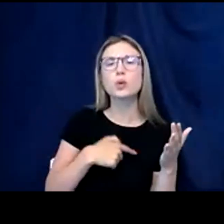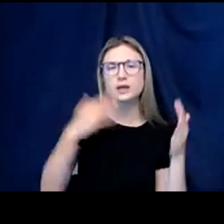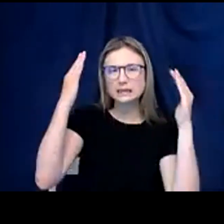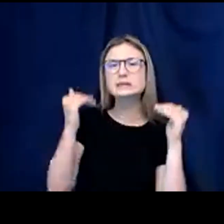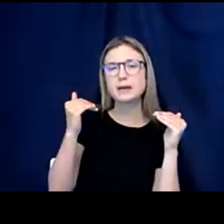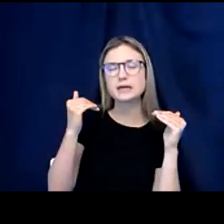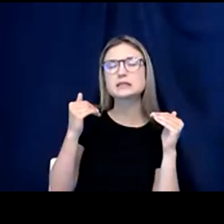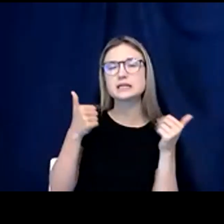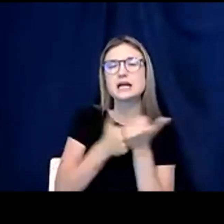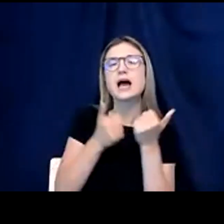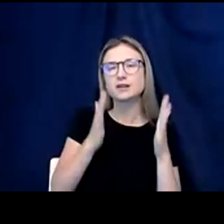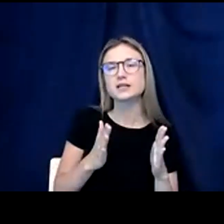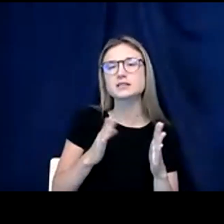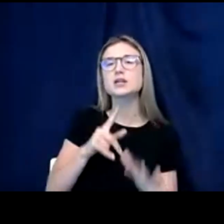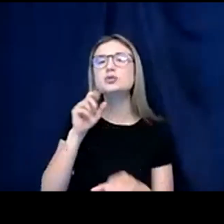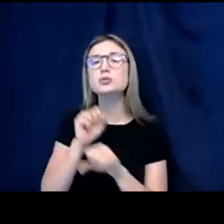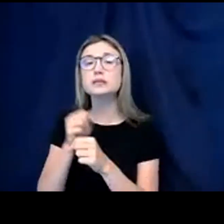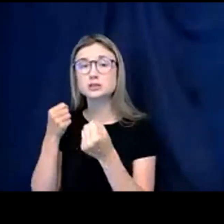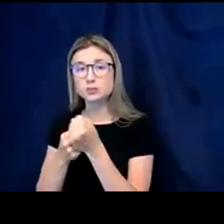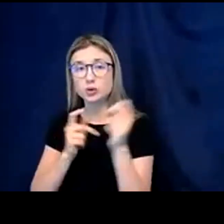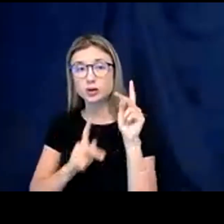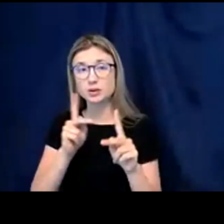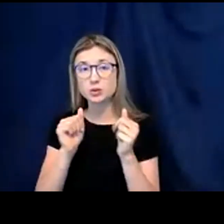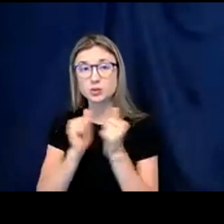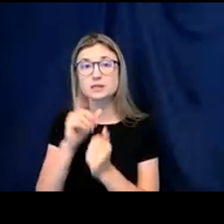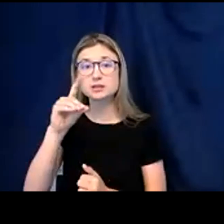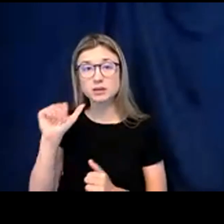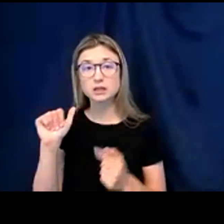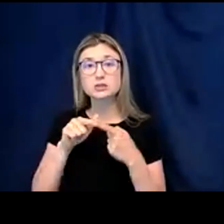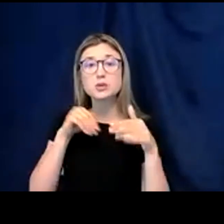with disabilities to have access to our state government. So.